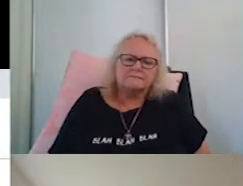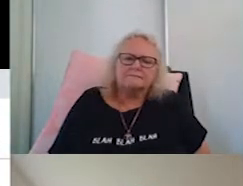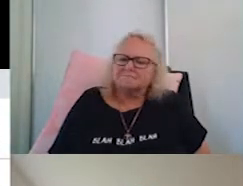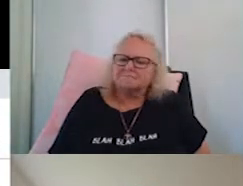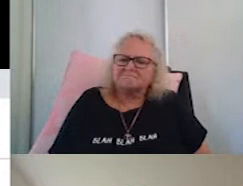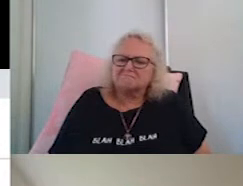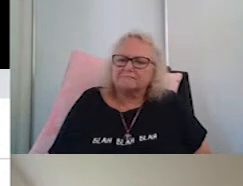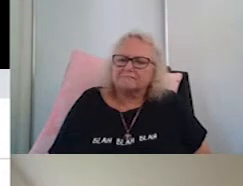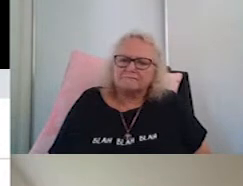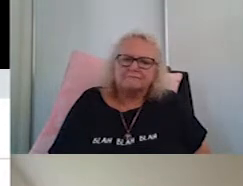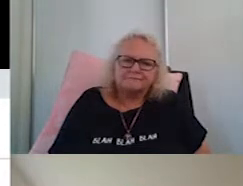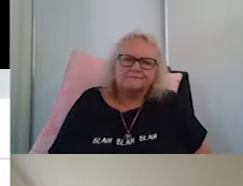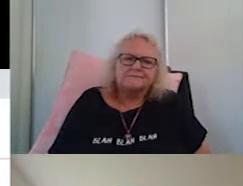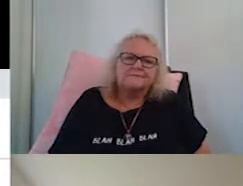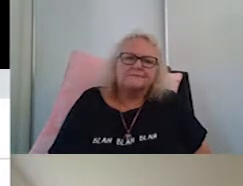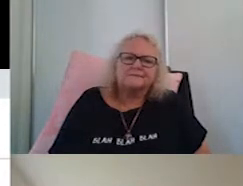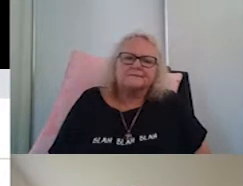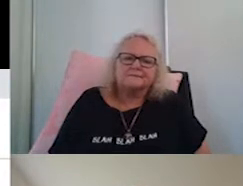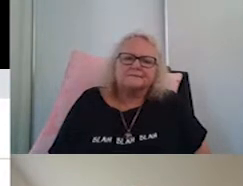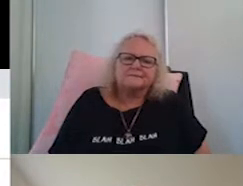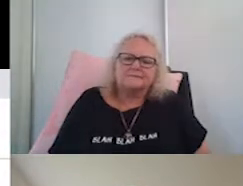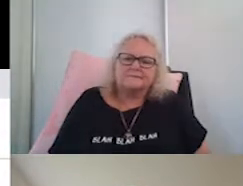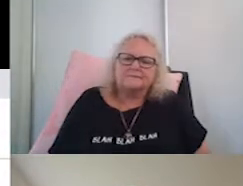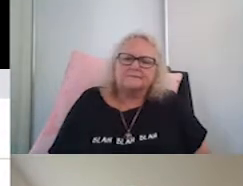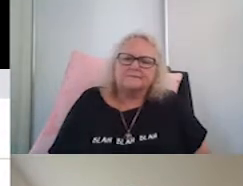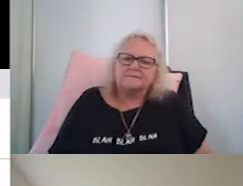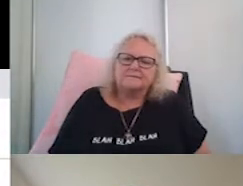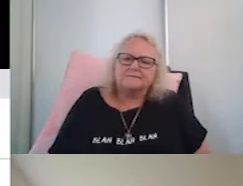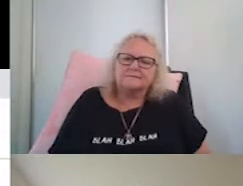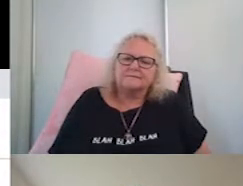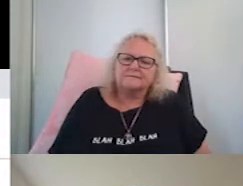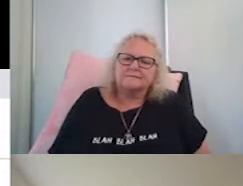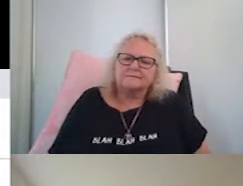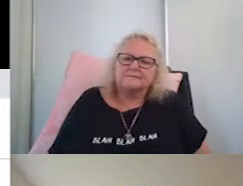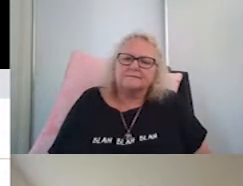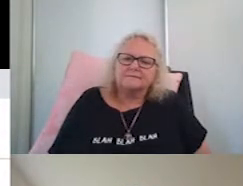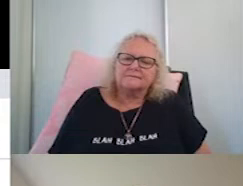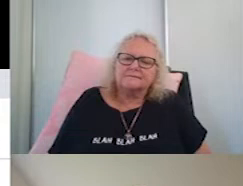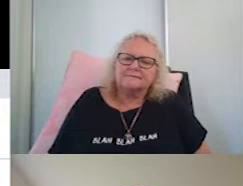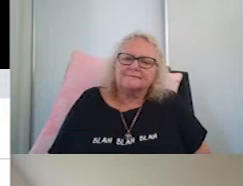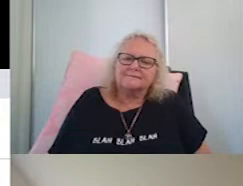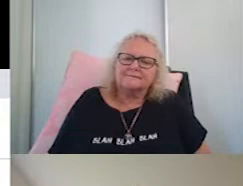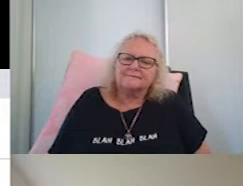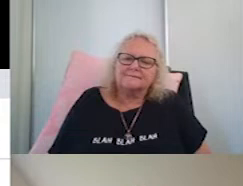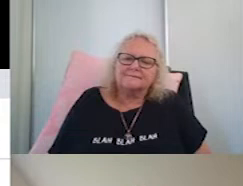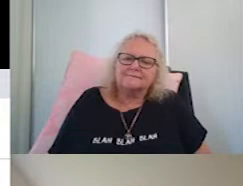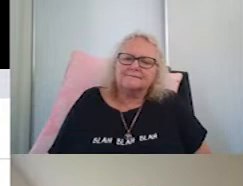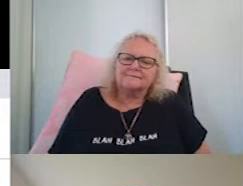know, real answer. Thank you for the suggestions.